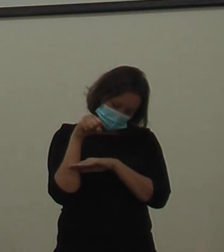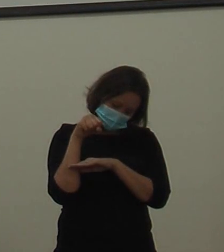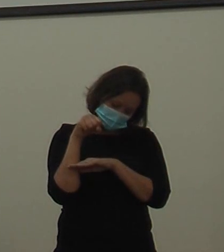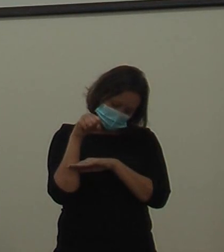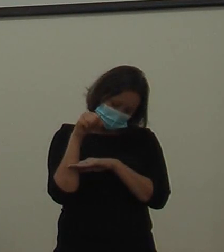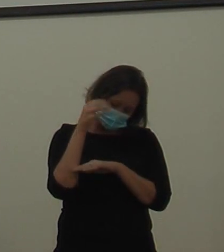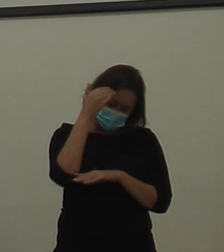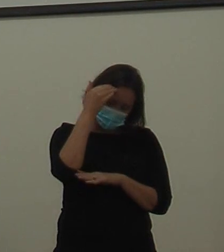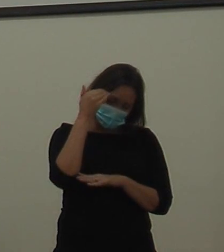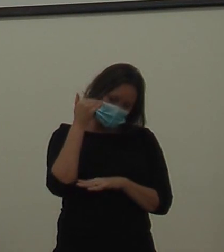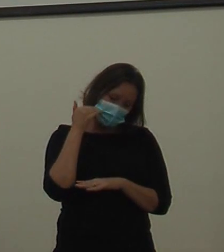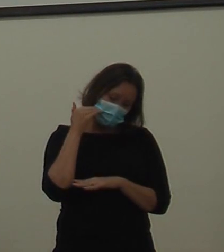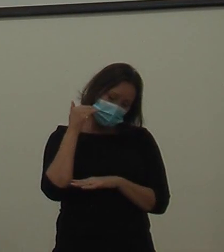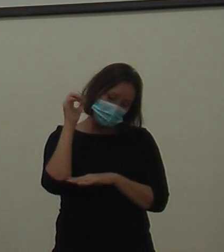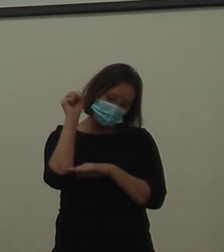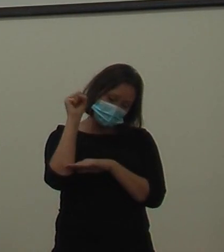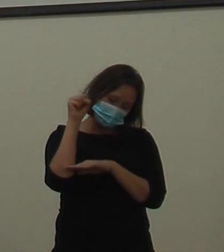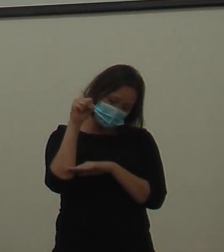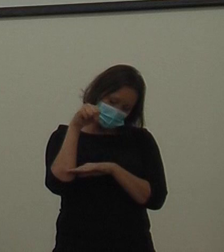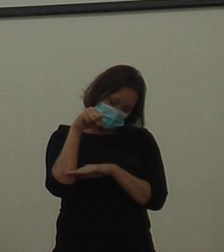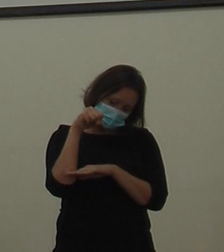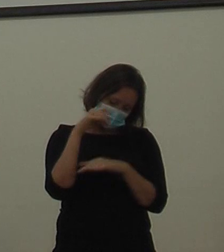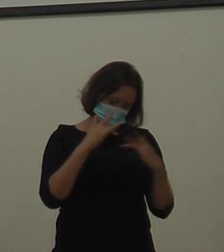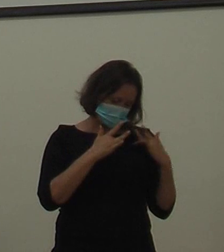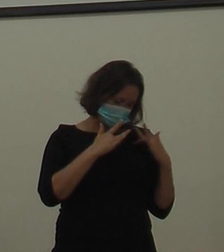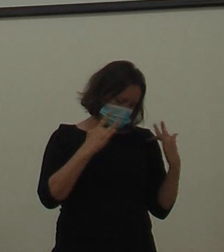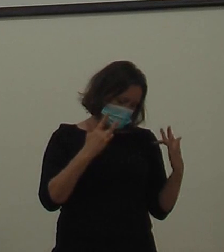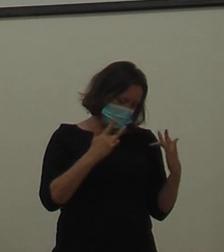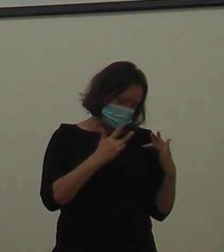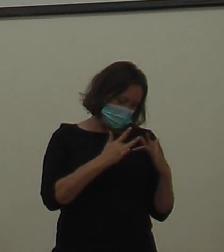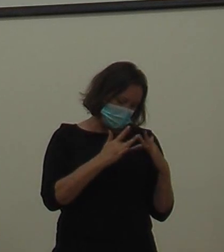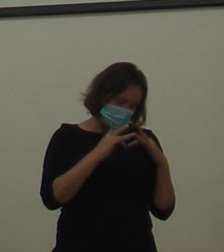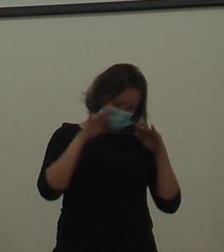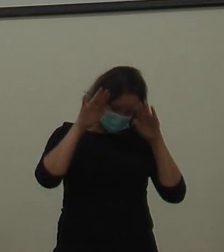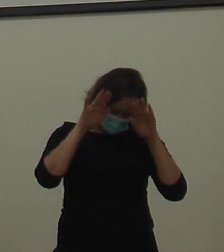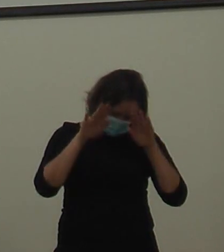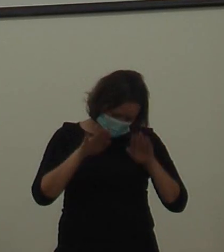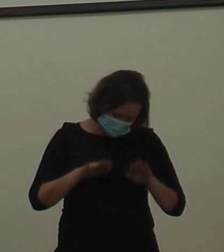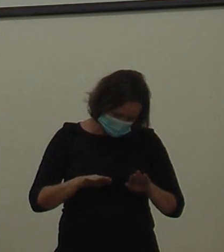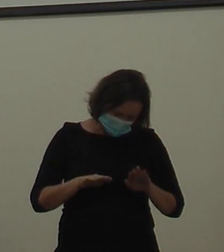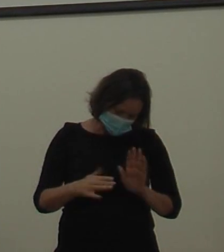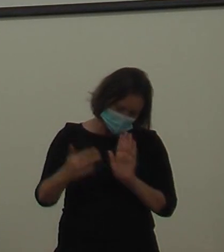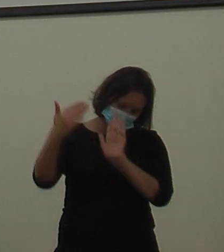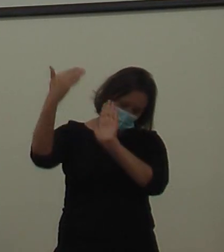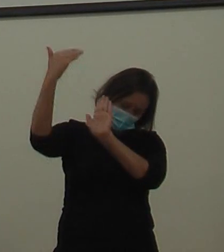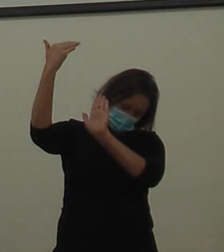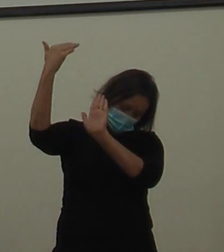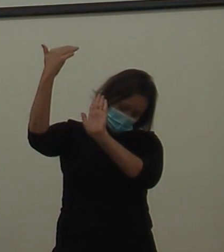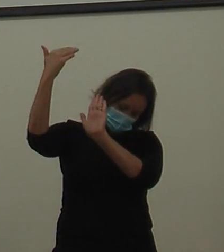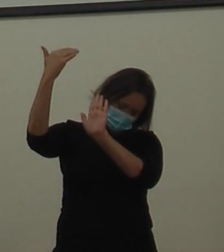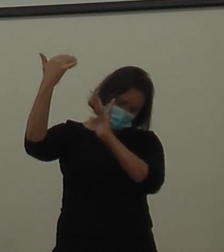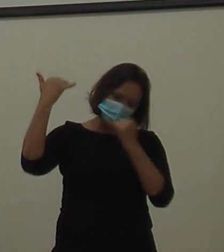our heads as well as our heart before you this morning.